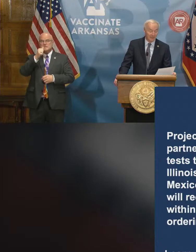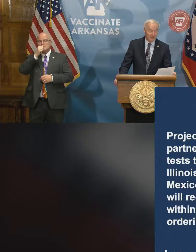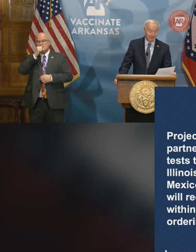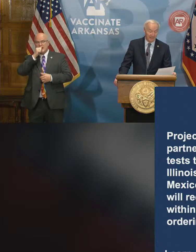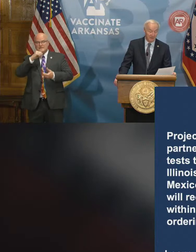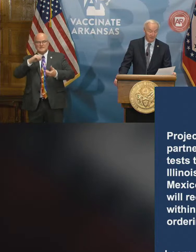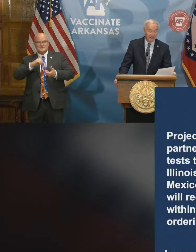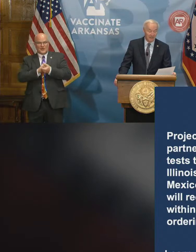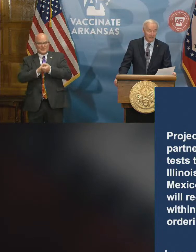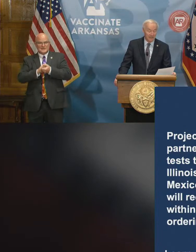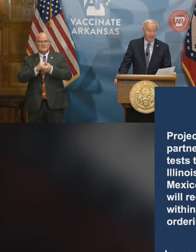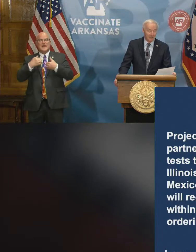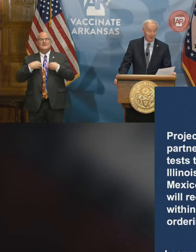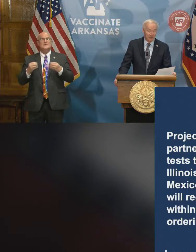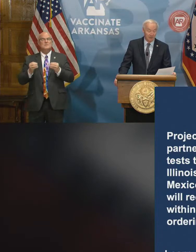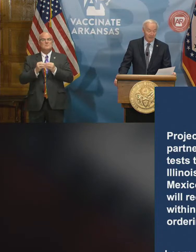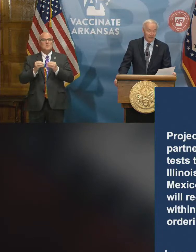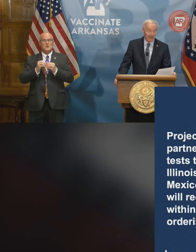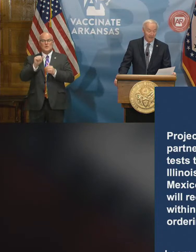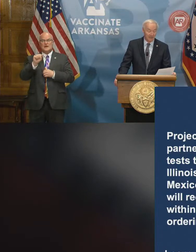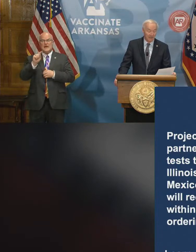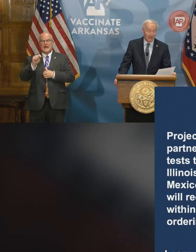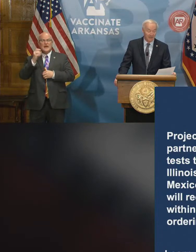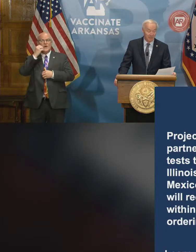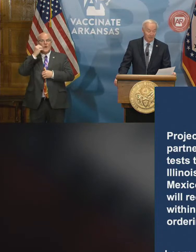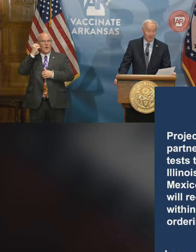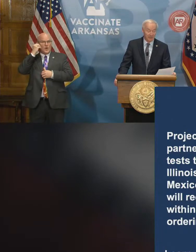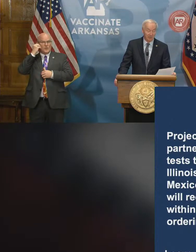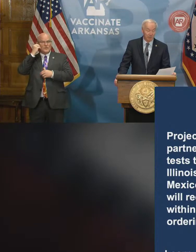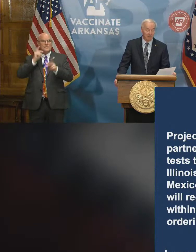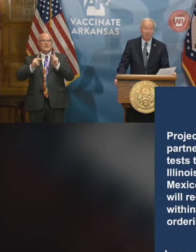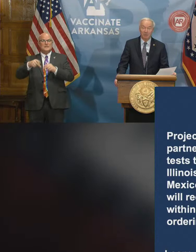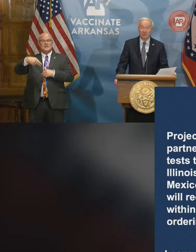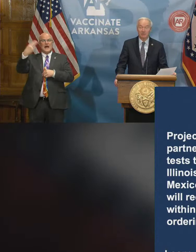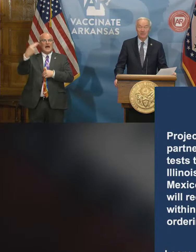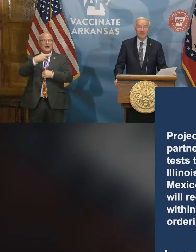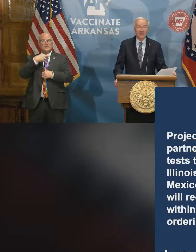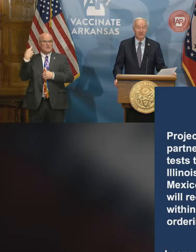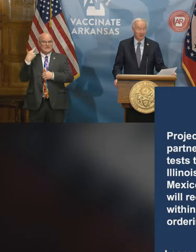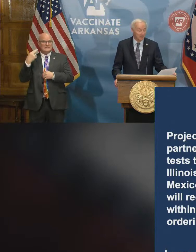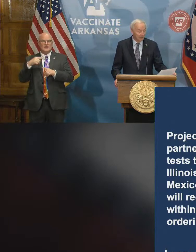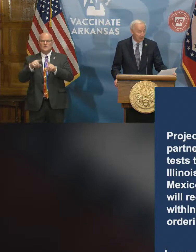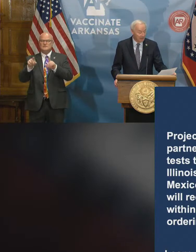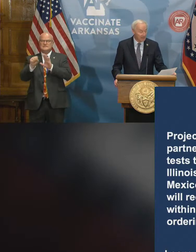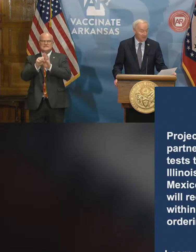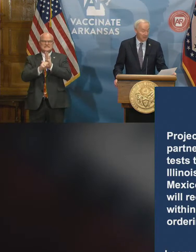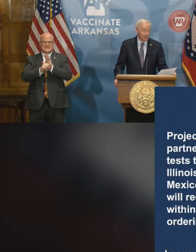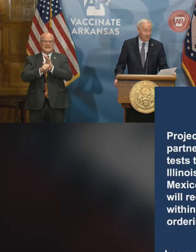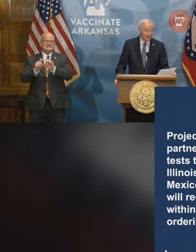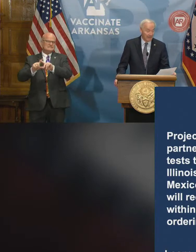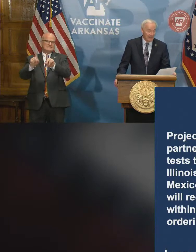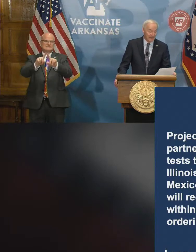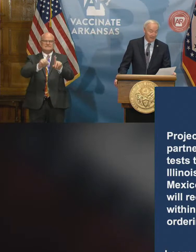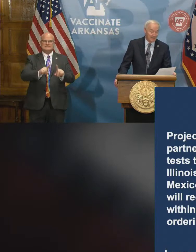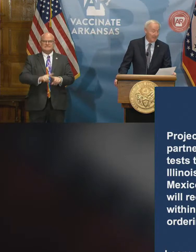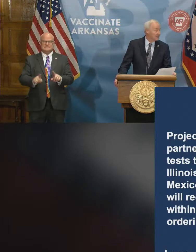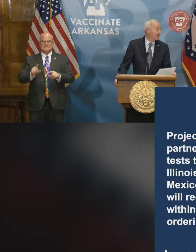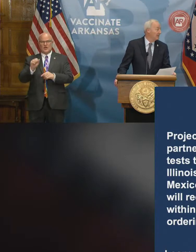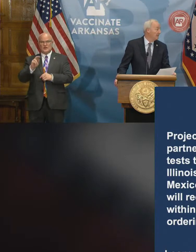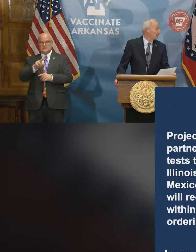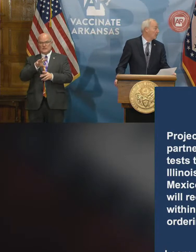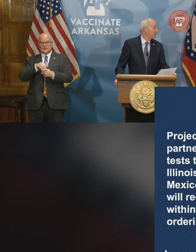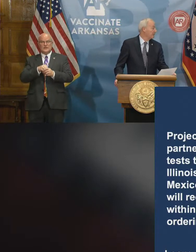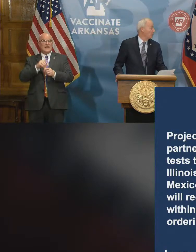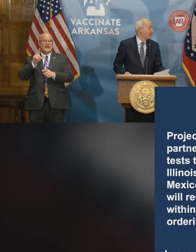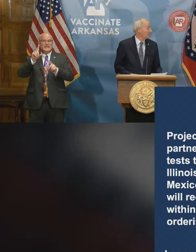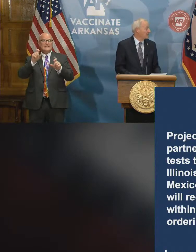at-home tests available for those at the highest risk. They're working with multiple states, including Arkansas, and the test